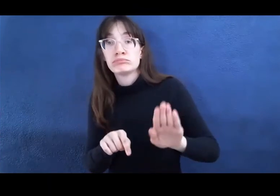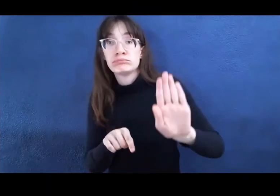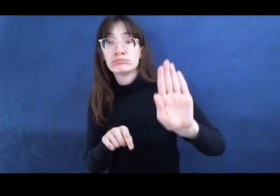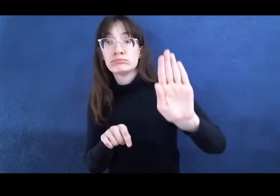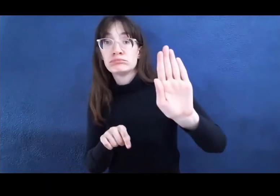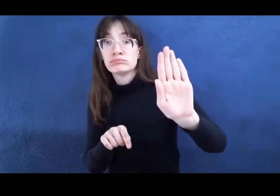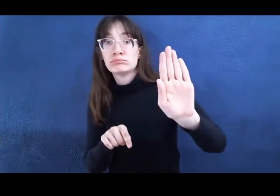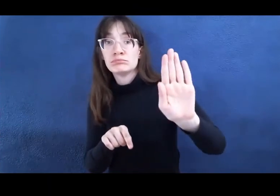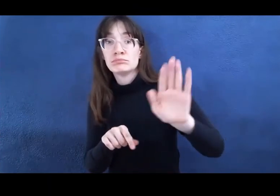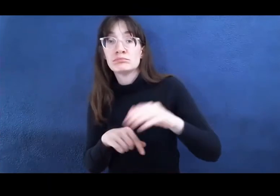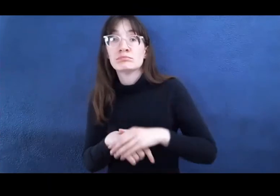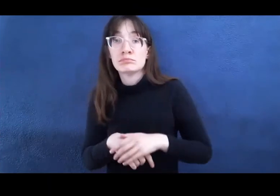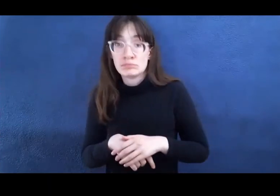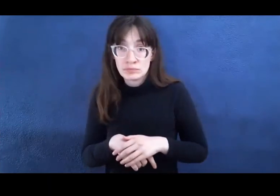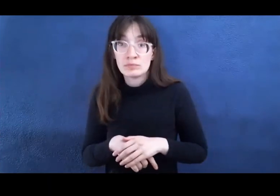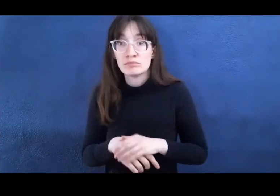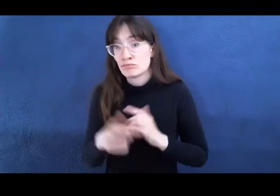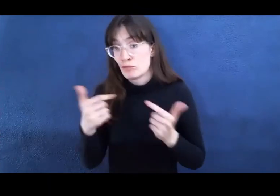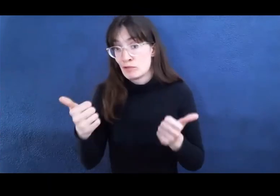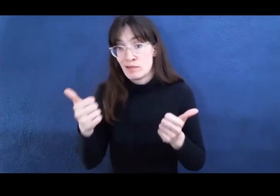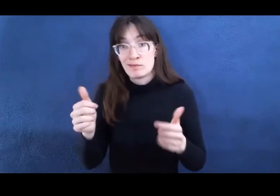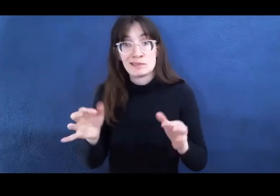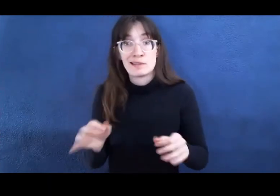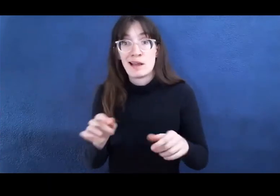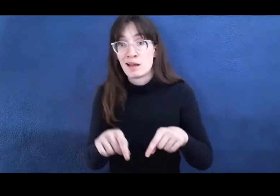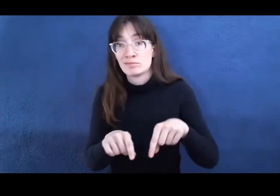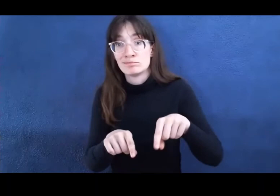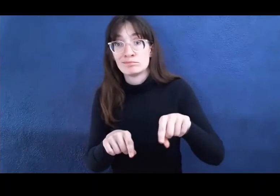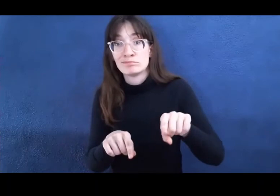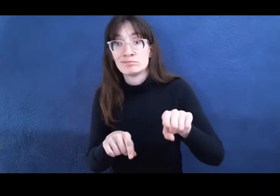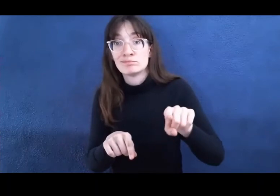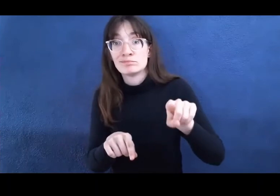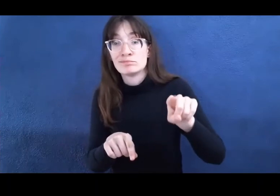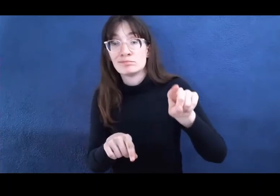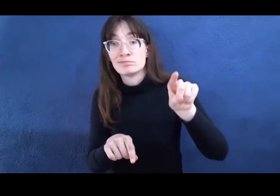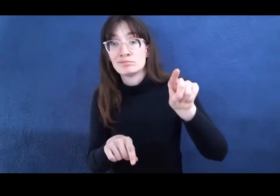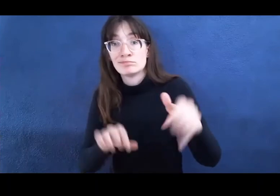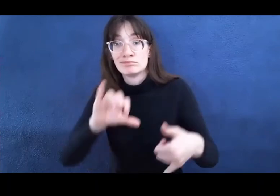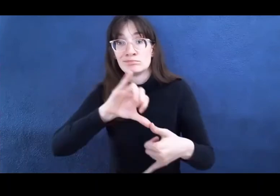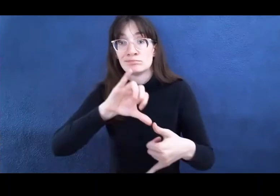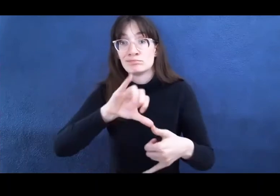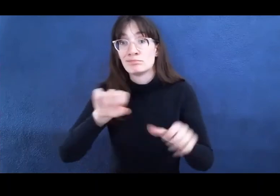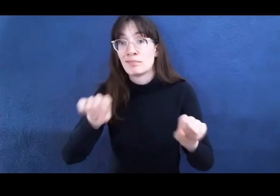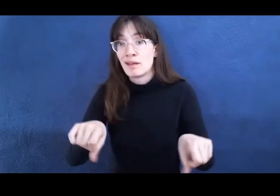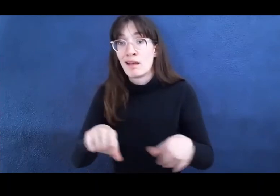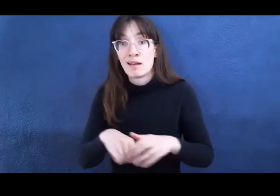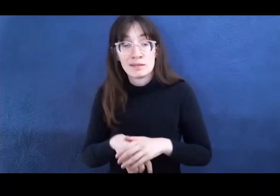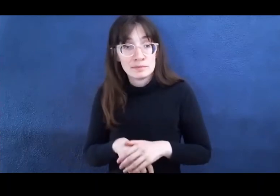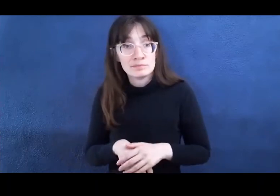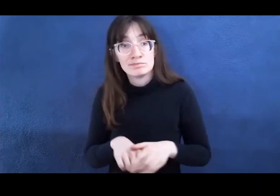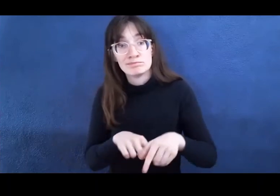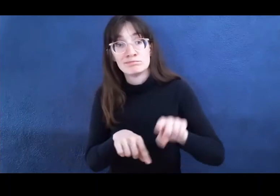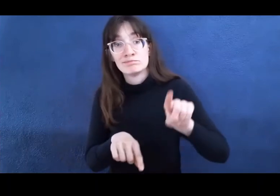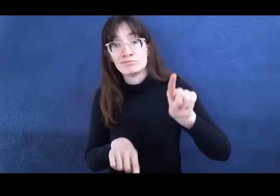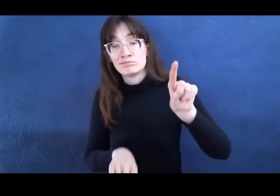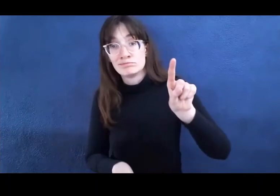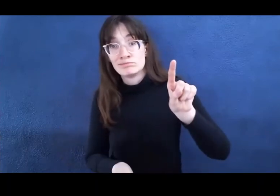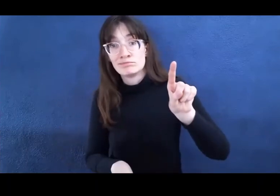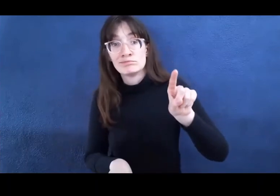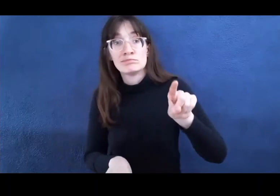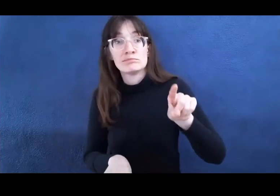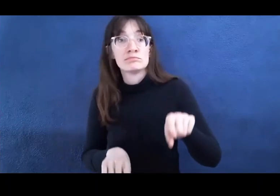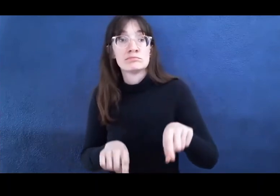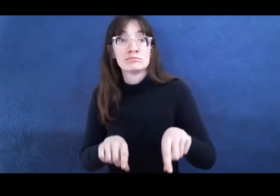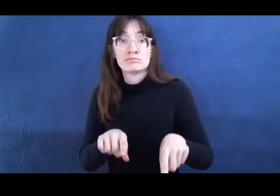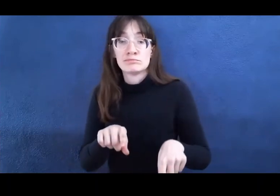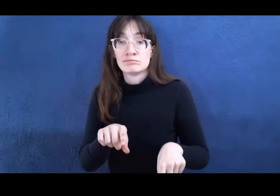high you lift your leg off the floor. You could keep your leg in one place, or maybe you want to engage with lifting and lowering your